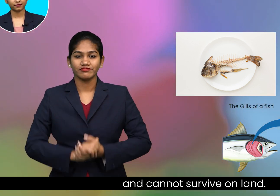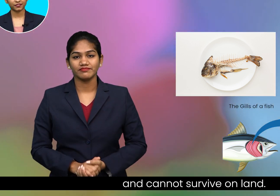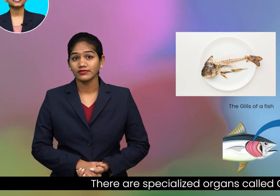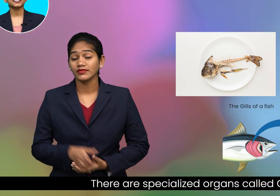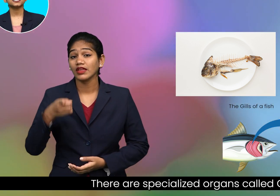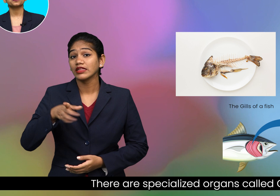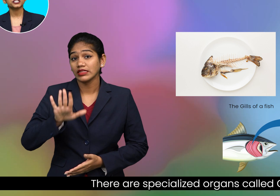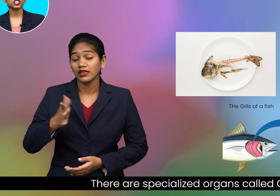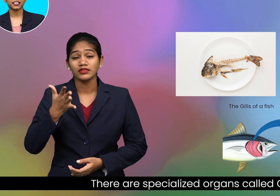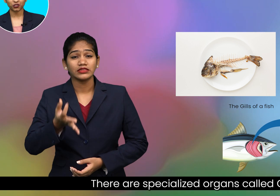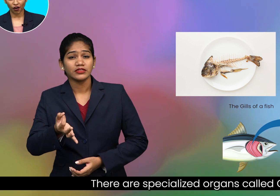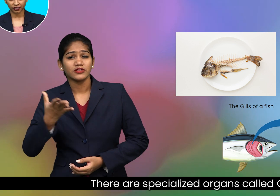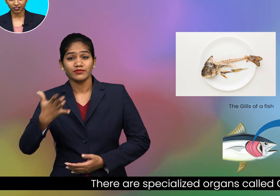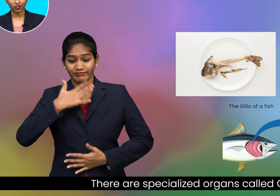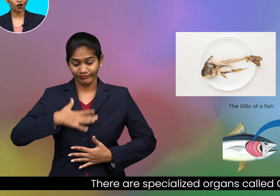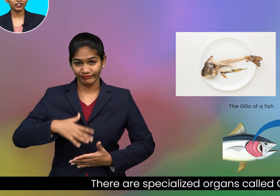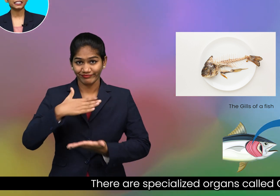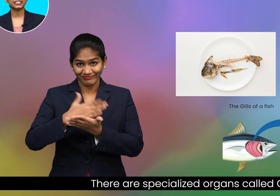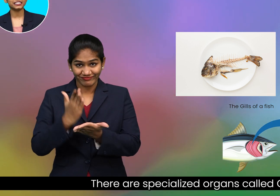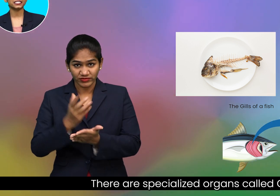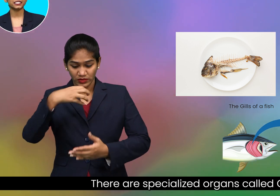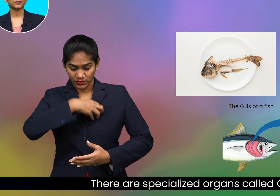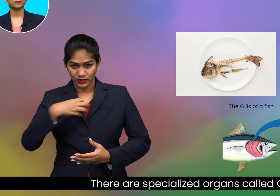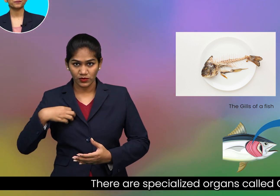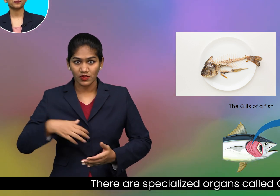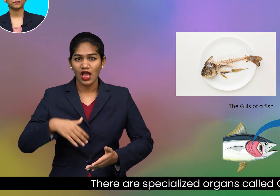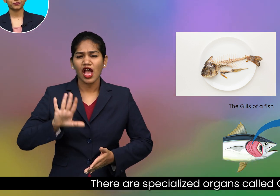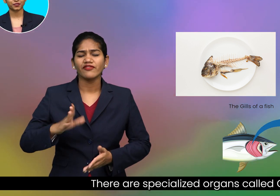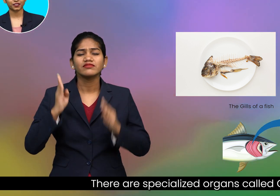There are specialized organs called gills.